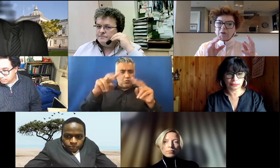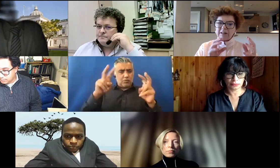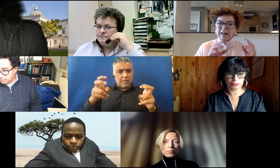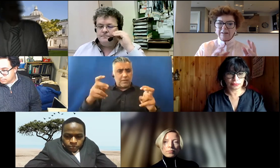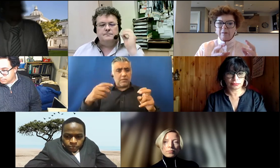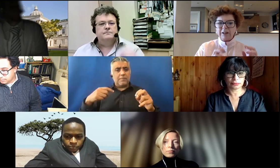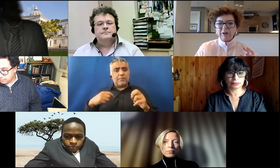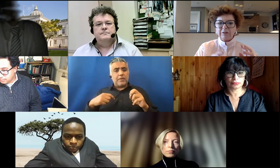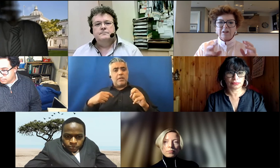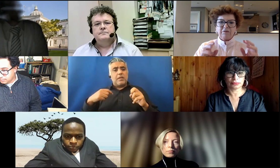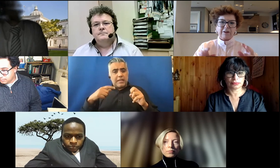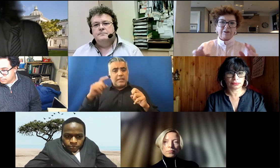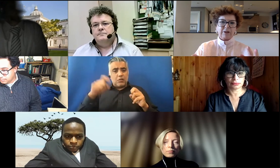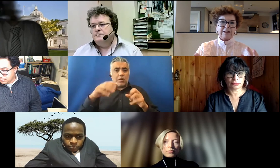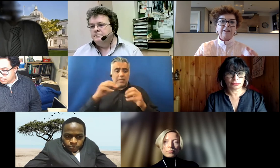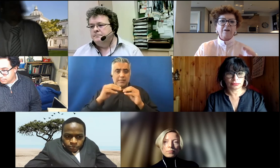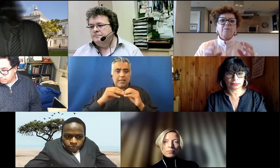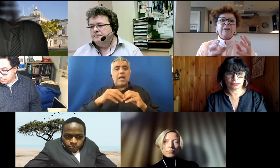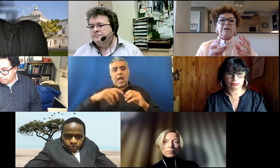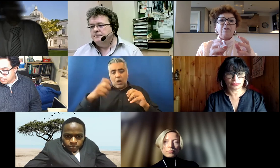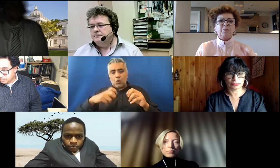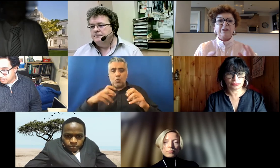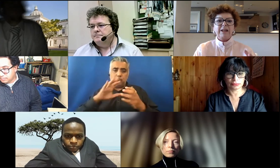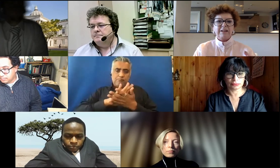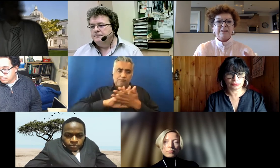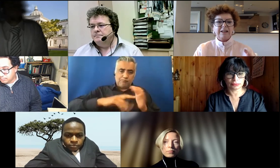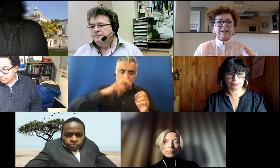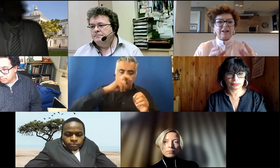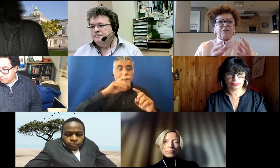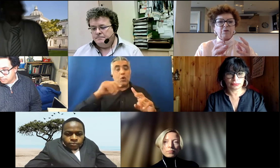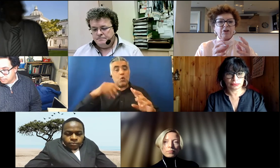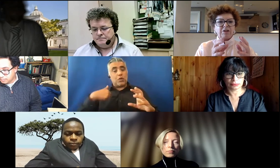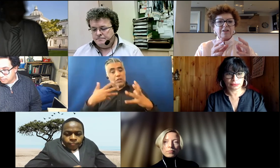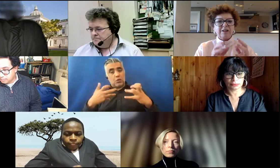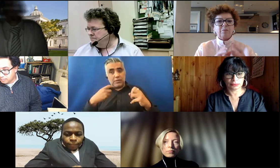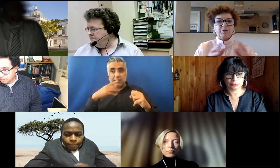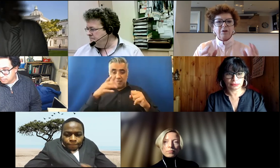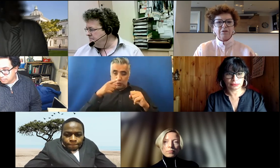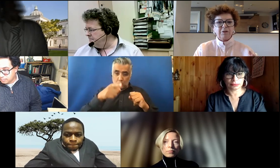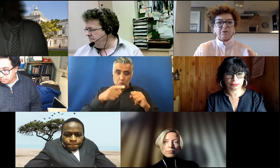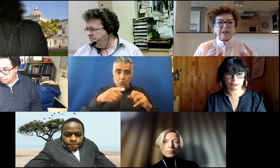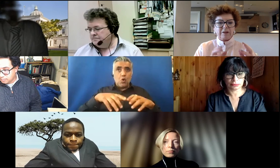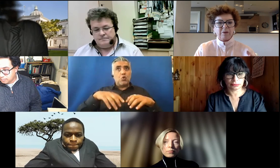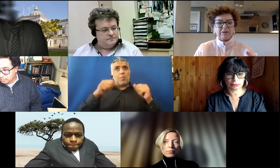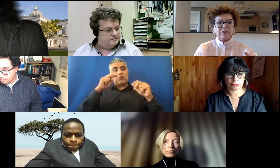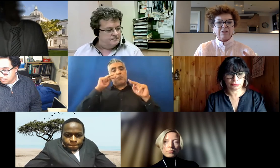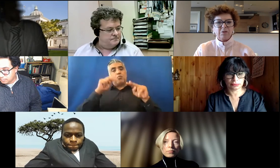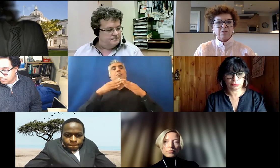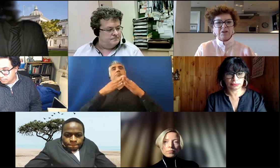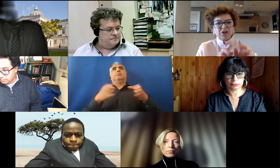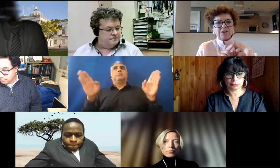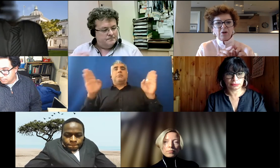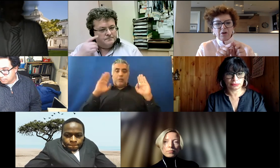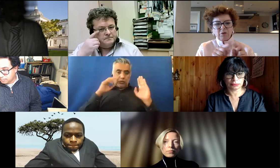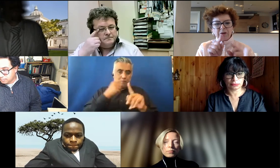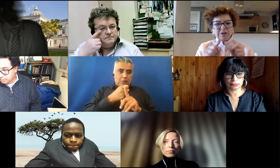of course, academically rigorous, fire in the belly. But the point I make is, if you were to just take a broader view of the impact of these tools